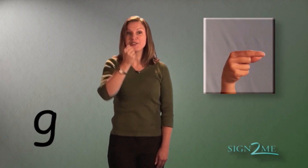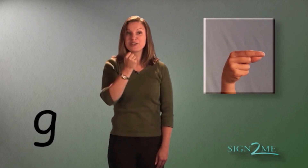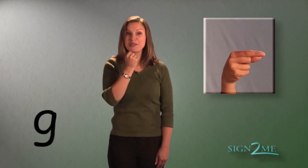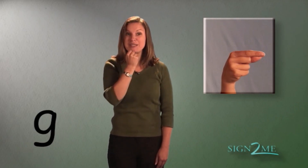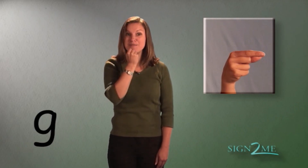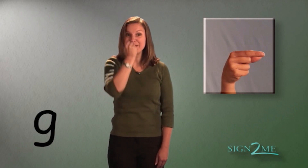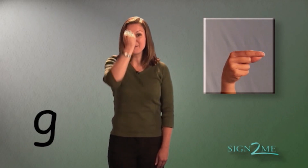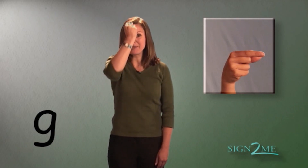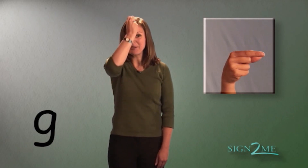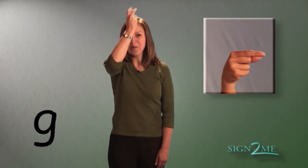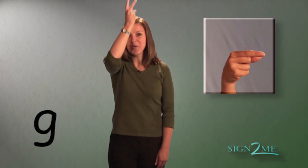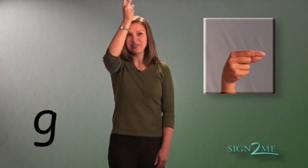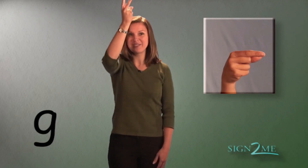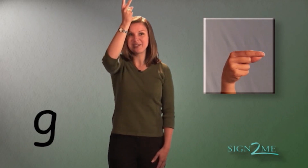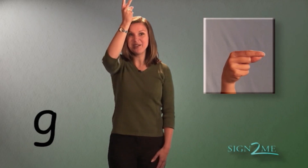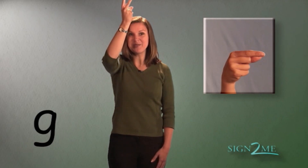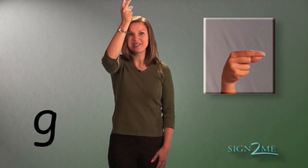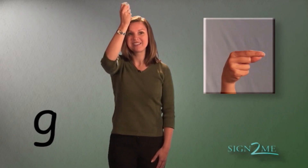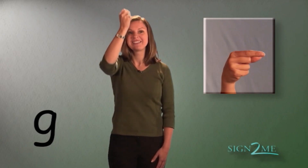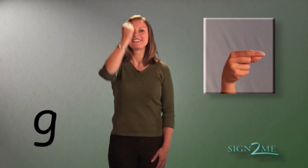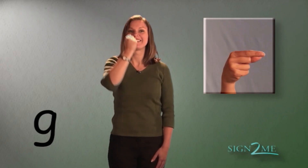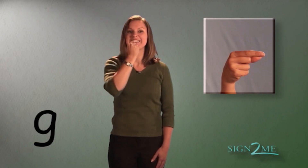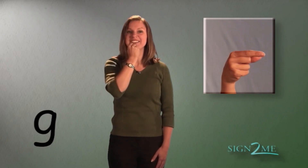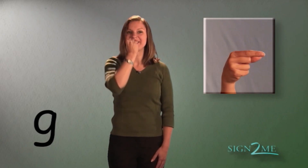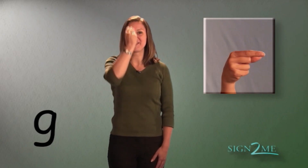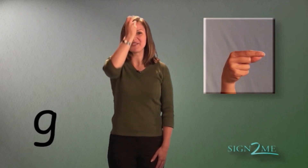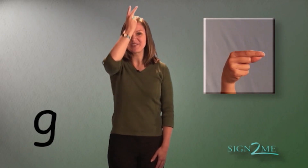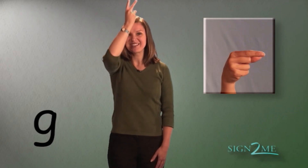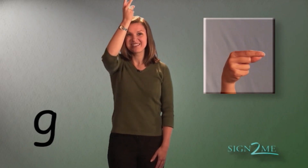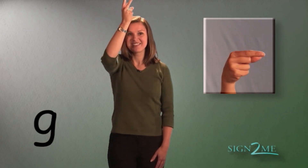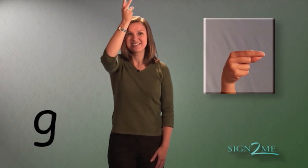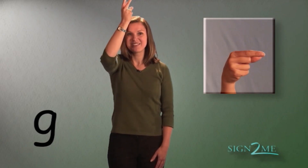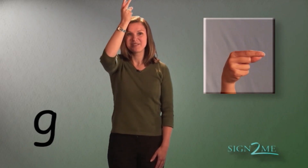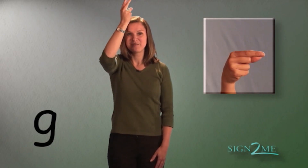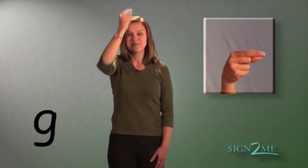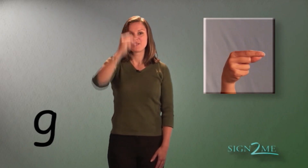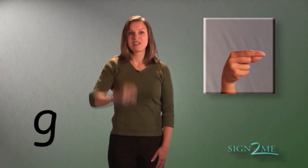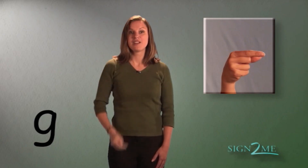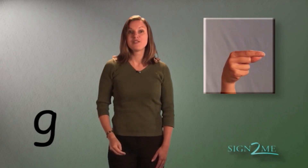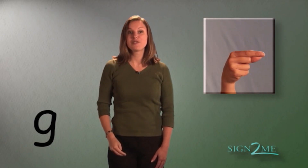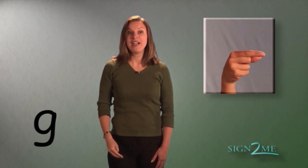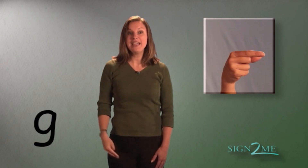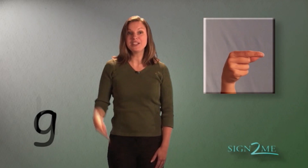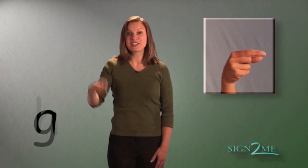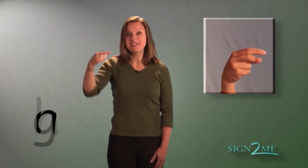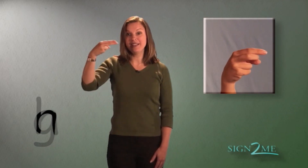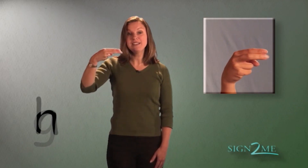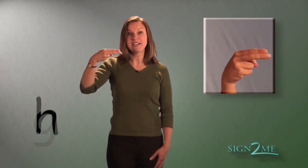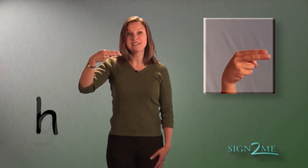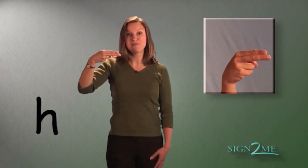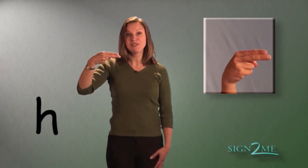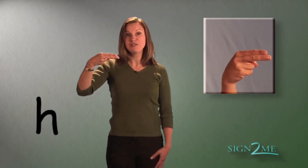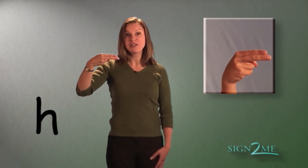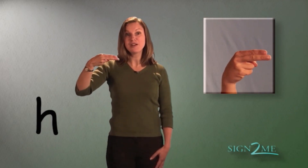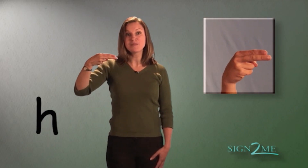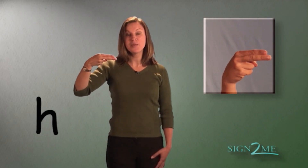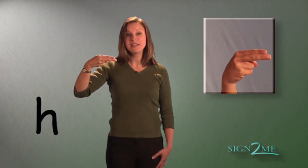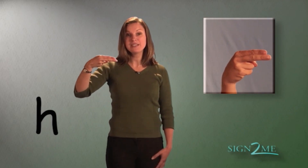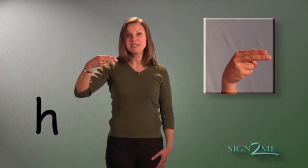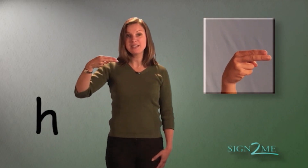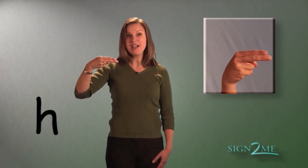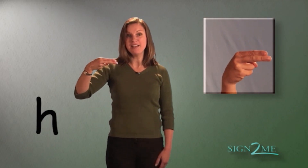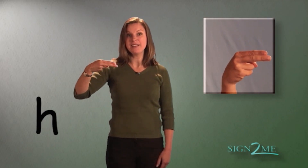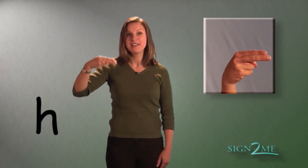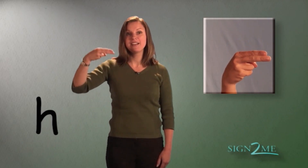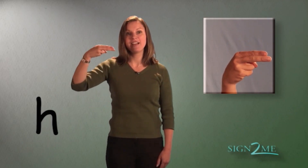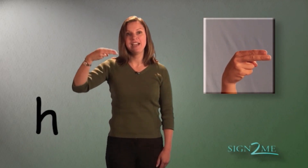V. This shows the beard and horns of a goat. Goat. For H, the index and middle finger are